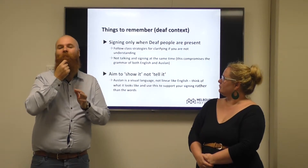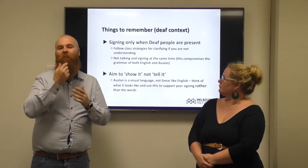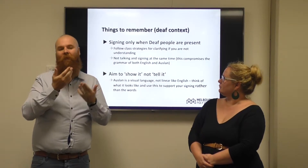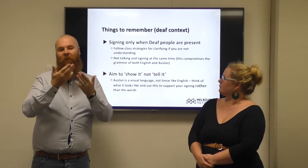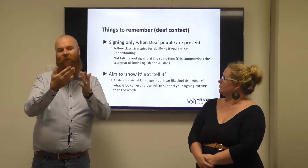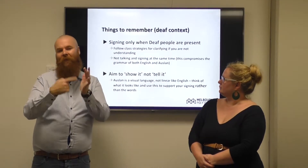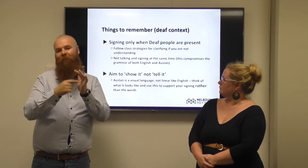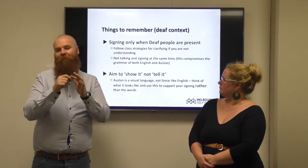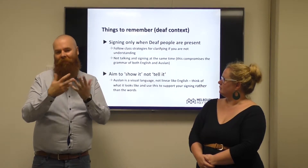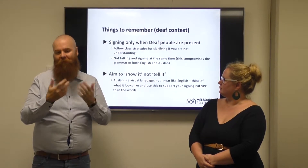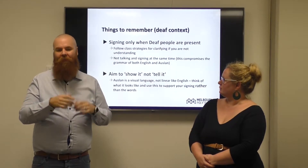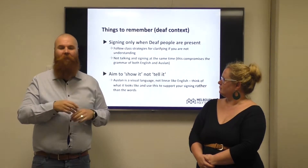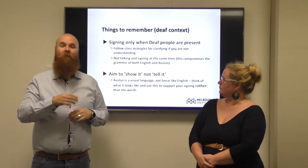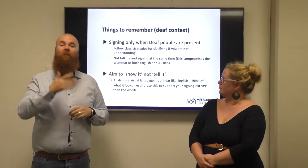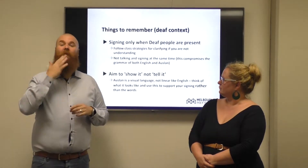So just a little tip to give you.